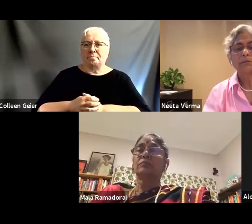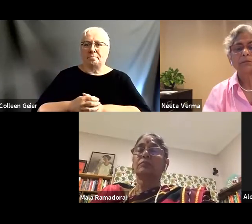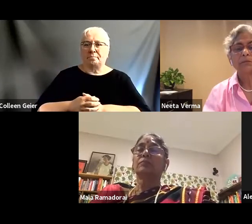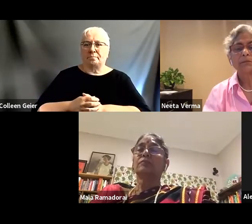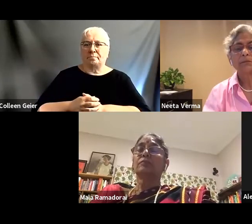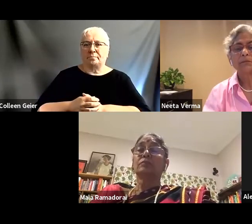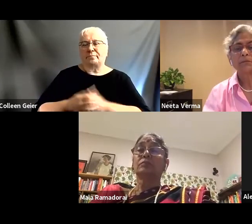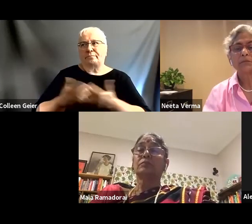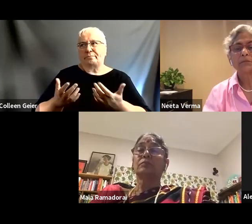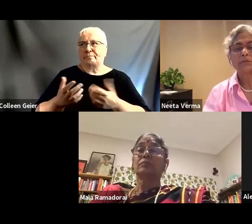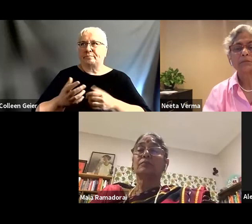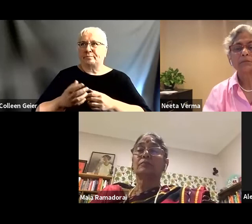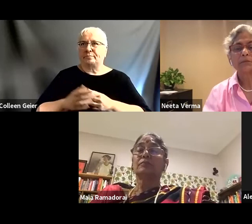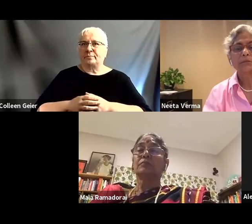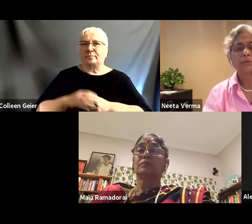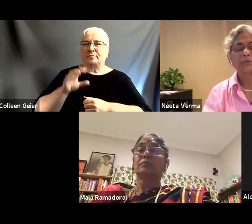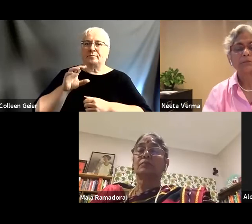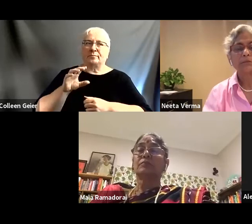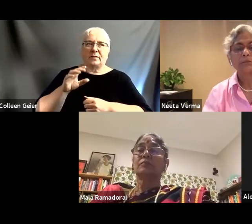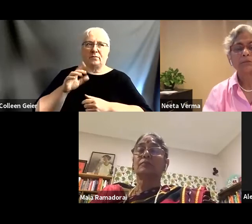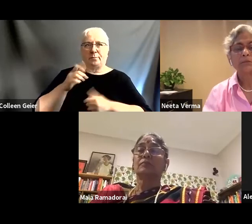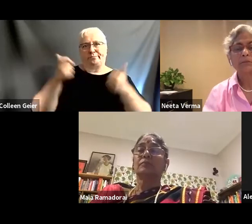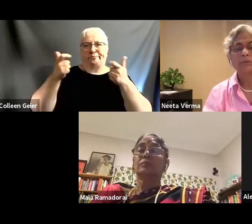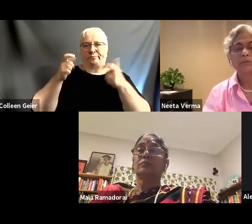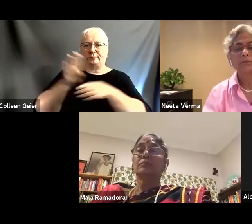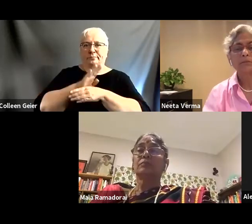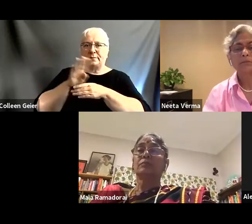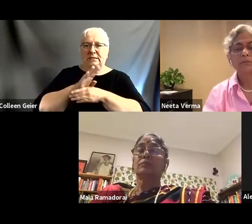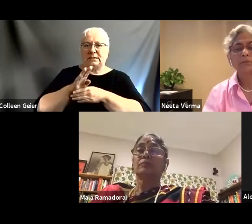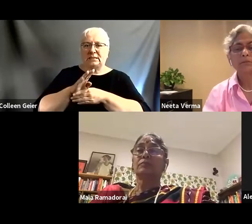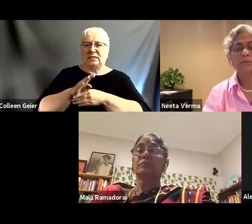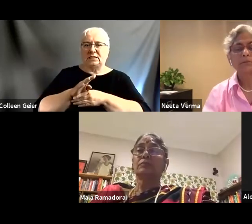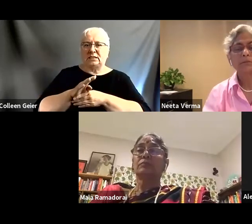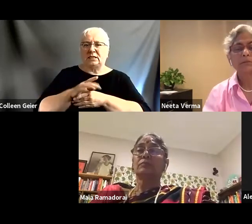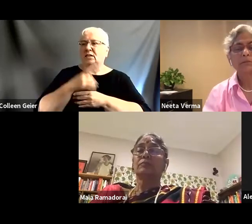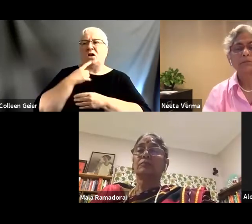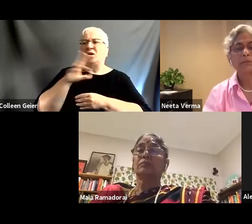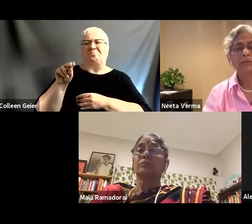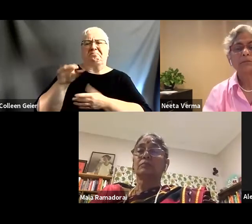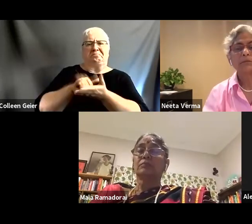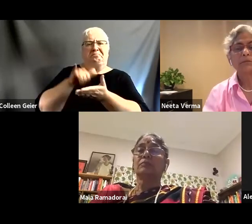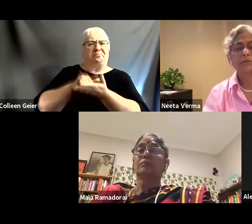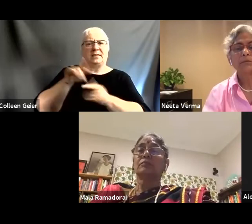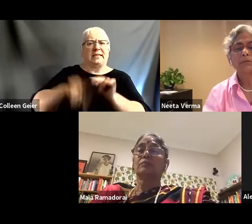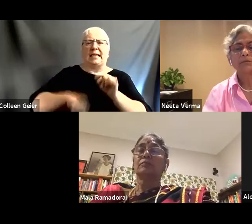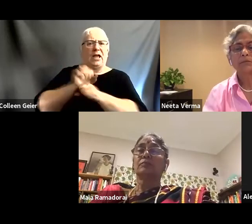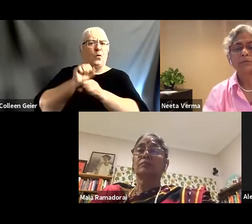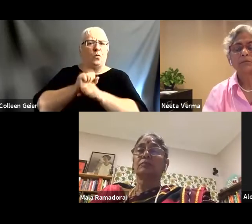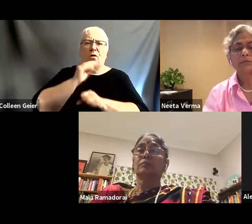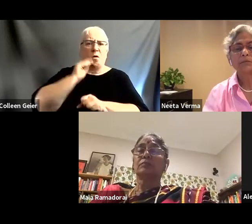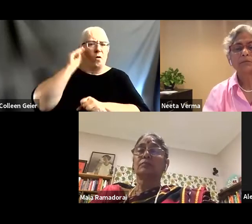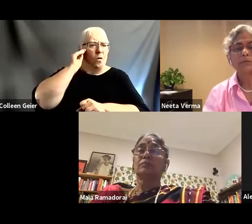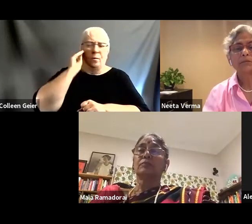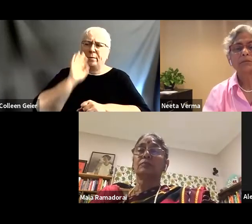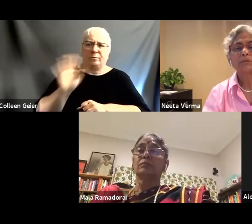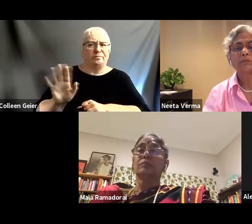I guess you could say from corporate America, as it were, is that would not be possible. That there were too many barriers